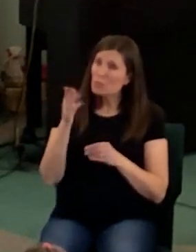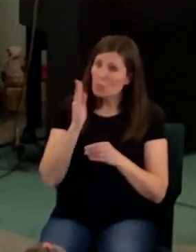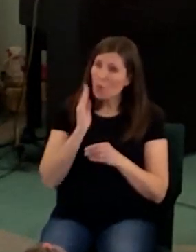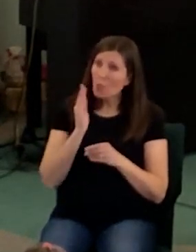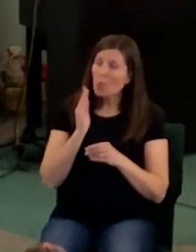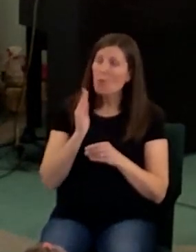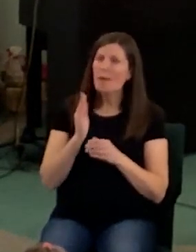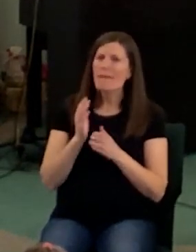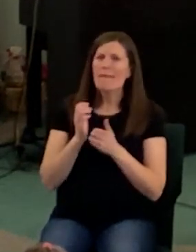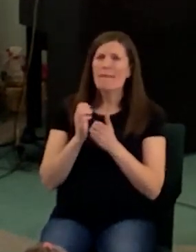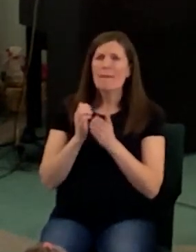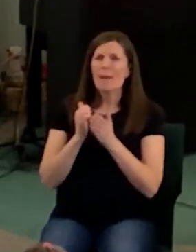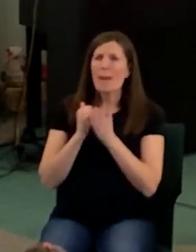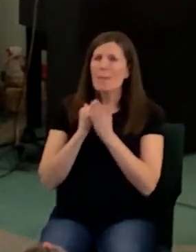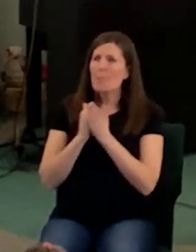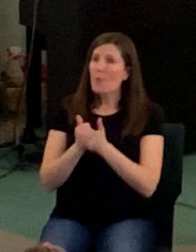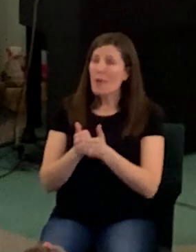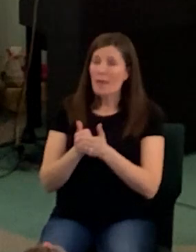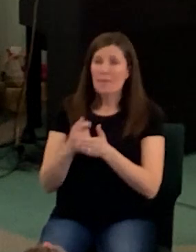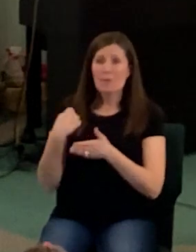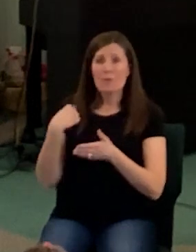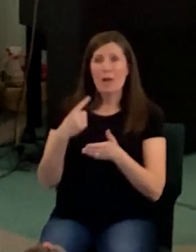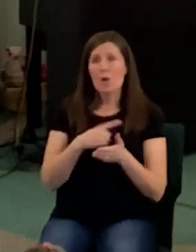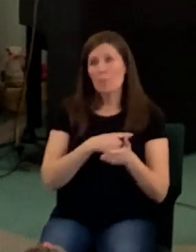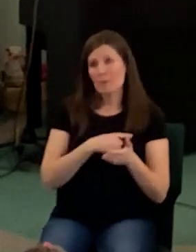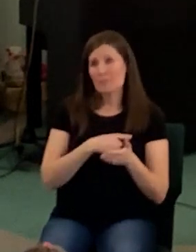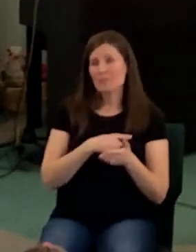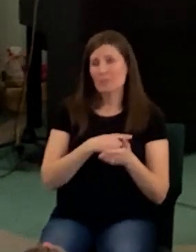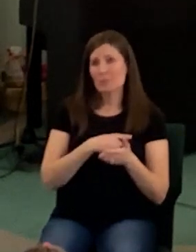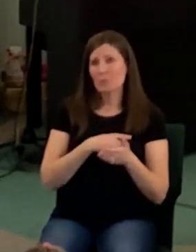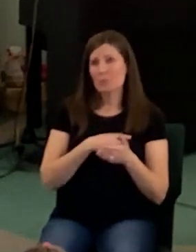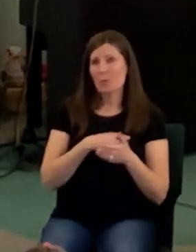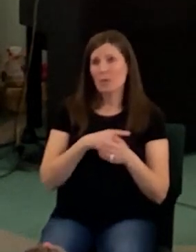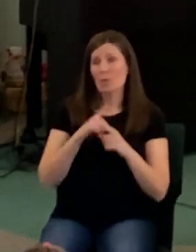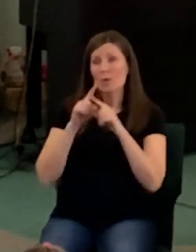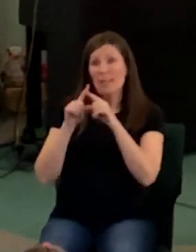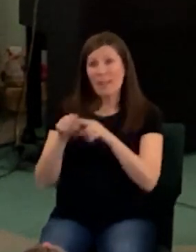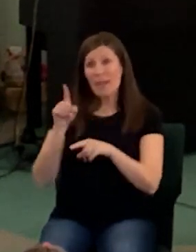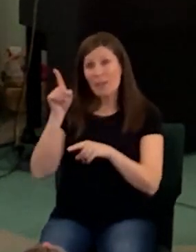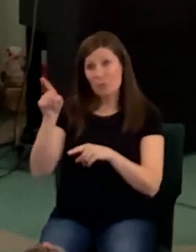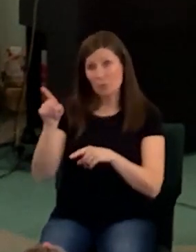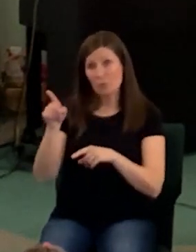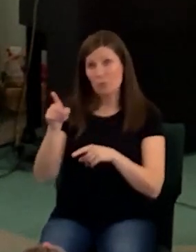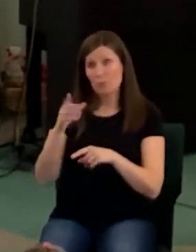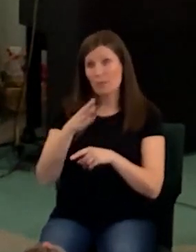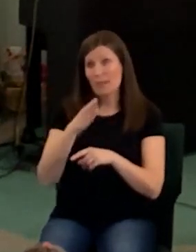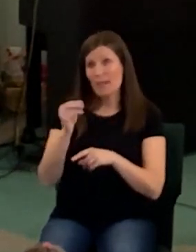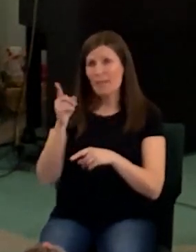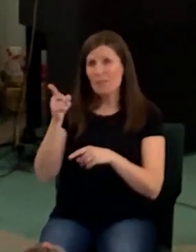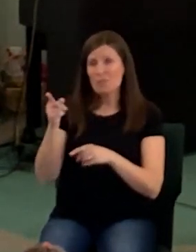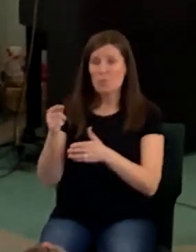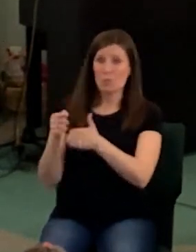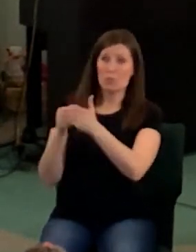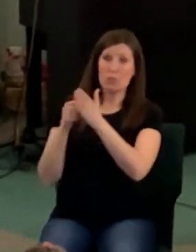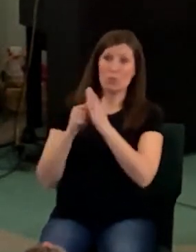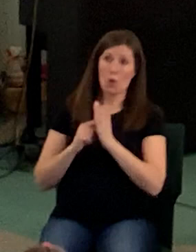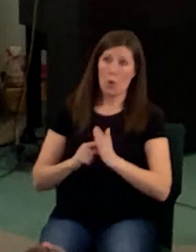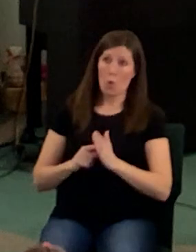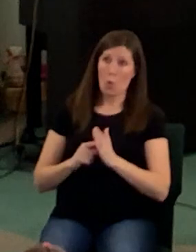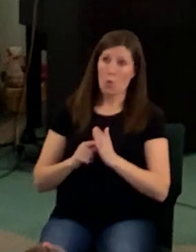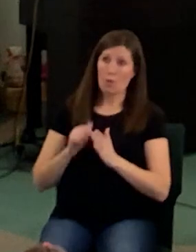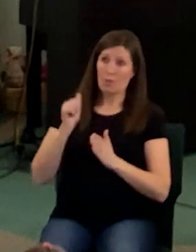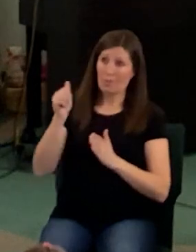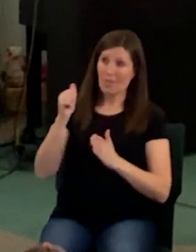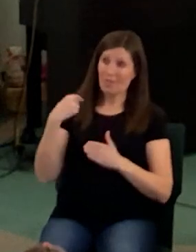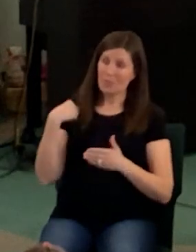help. I pray for our church that you would help us to rely on you and depend on you, and that you would show yourselves to